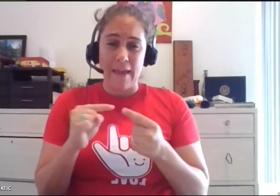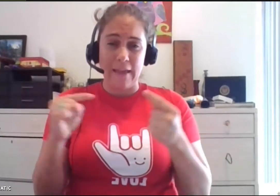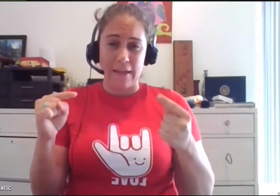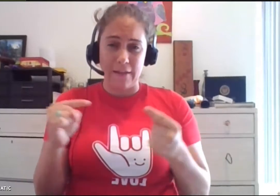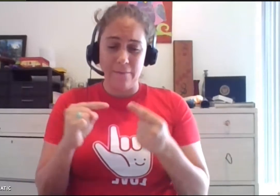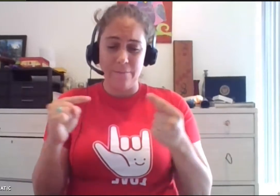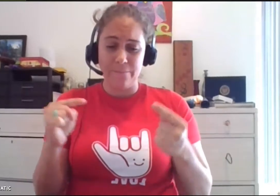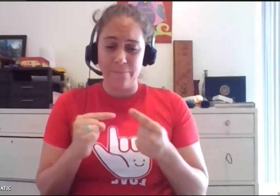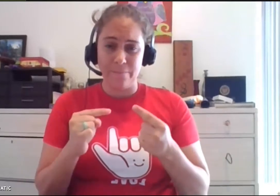Pain.